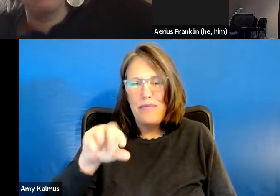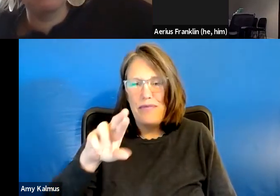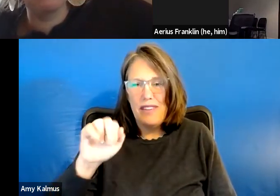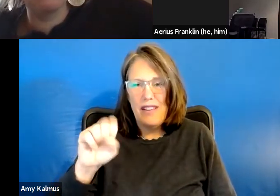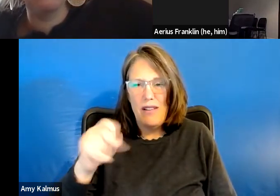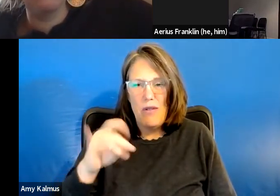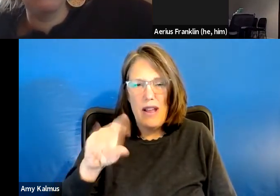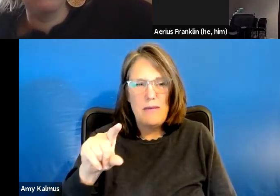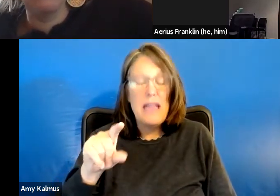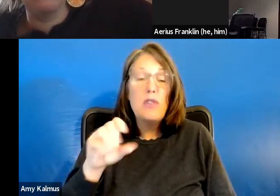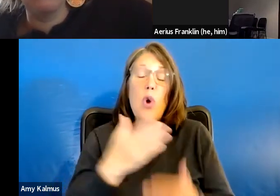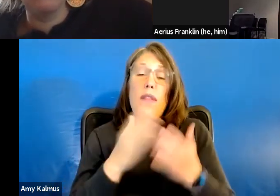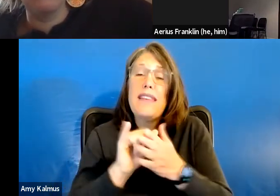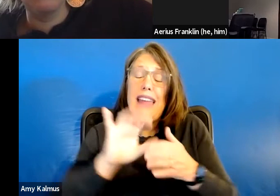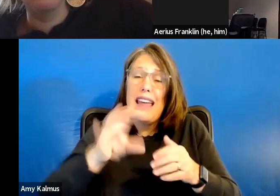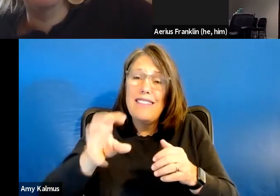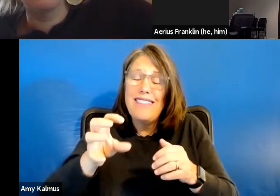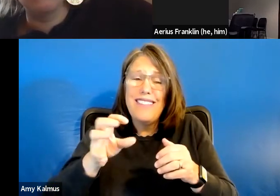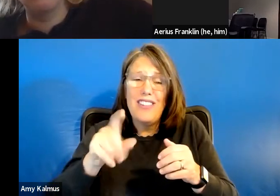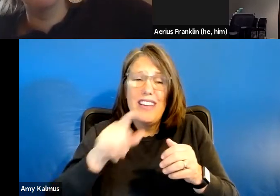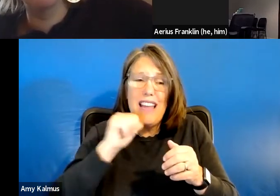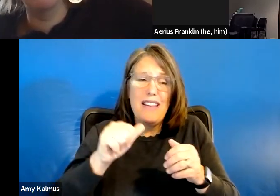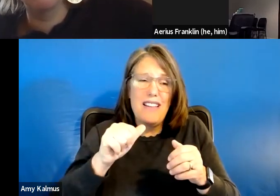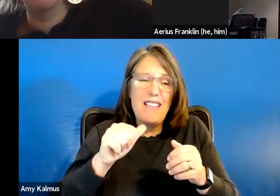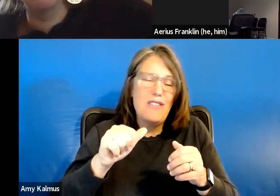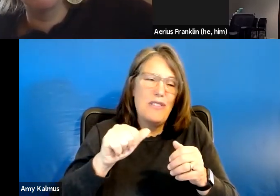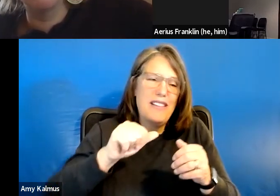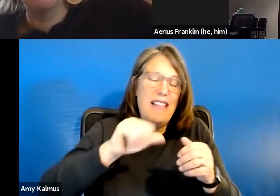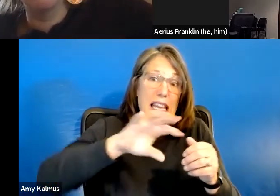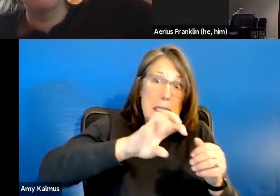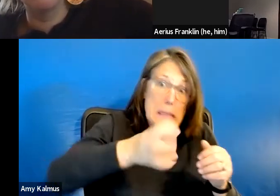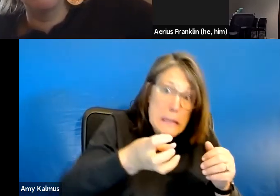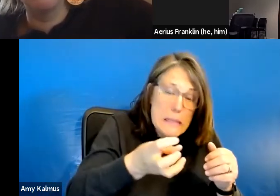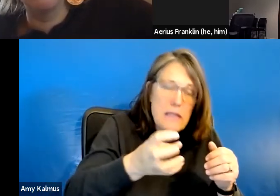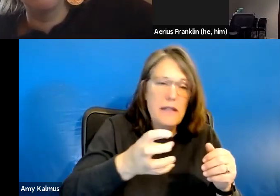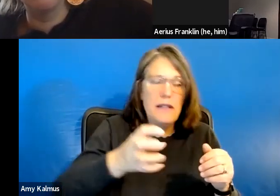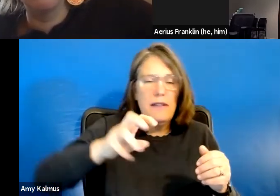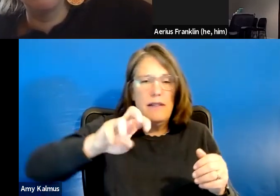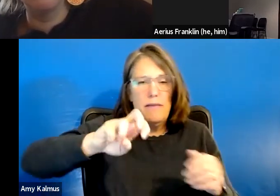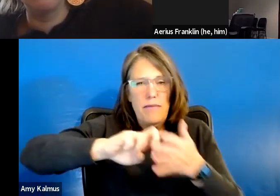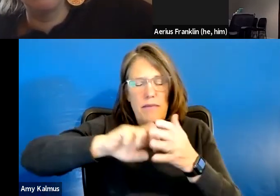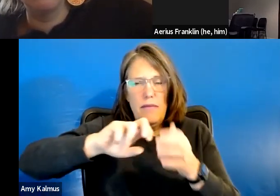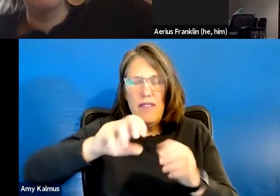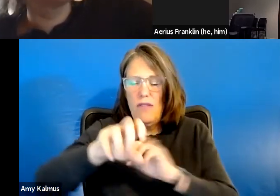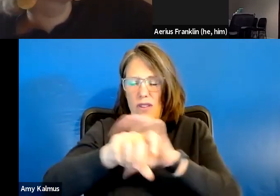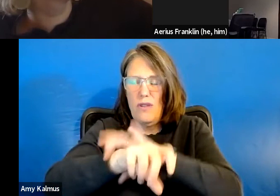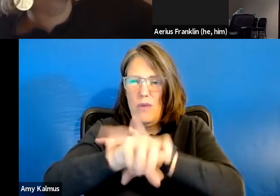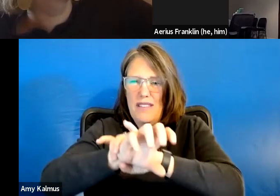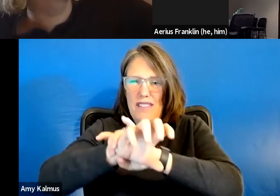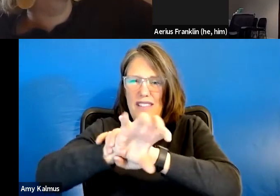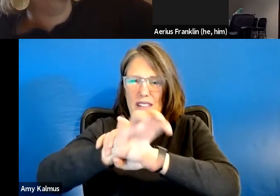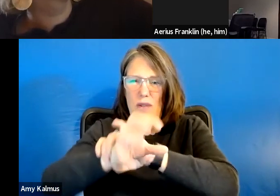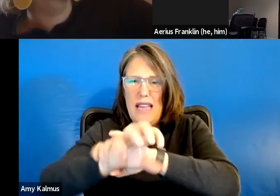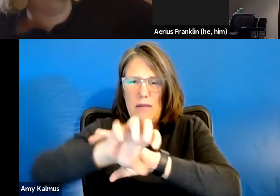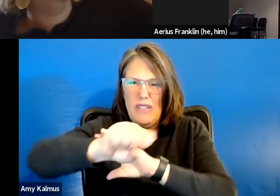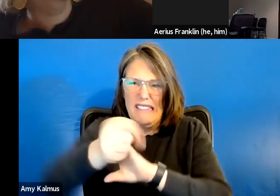So upper parts are not supposed to require tight grasping, pinching, or twisting of the hand or wrist. And